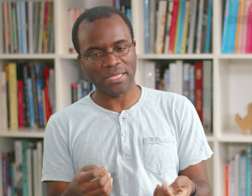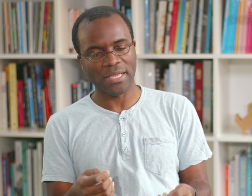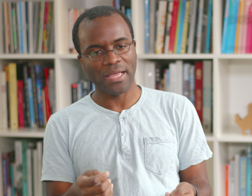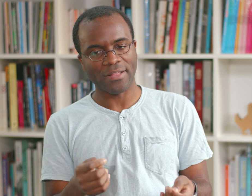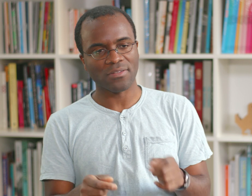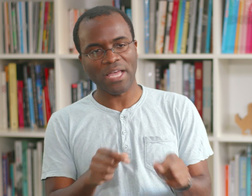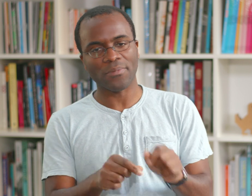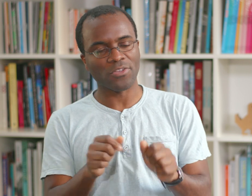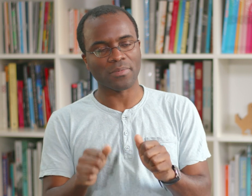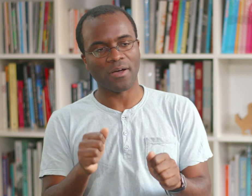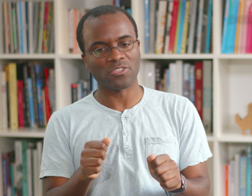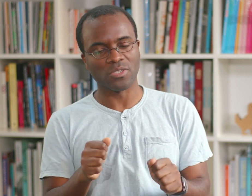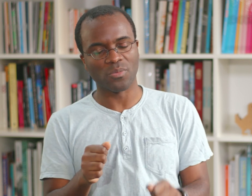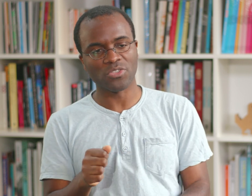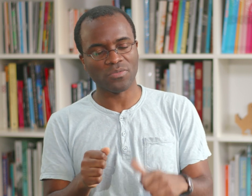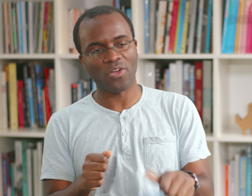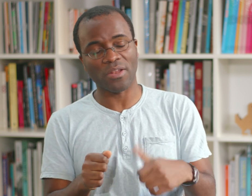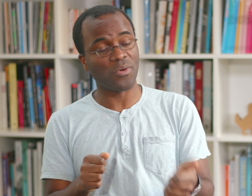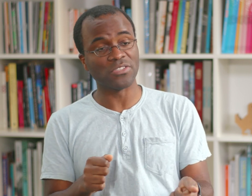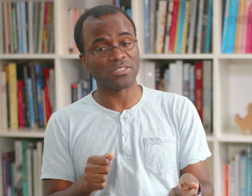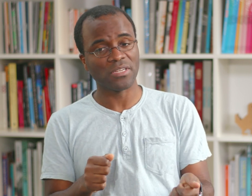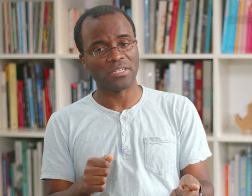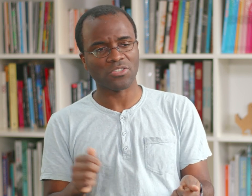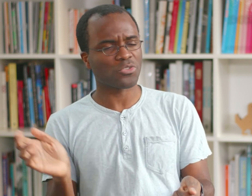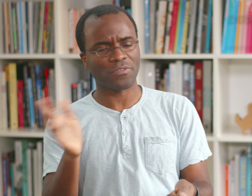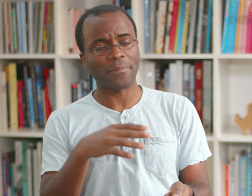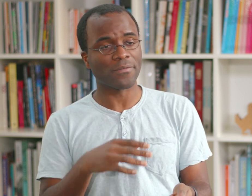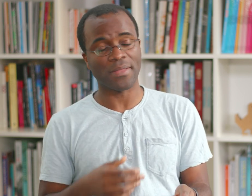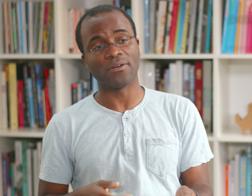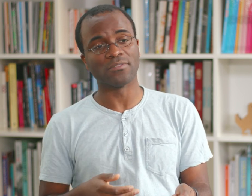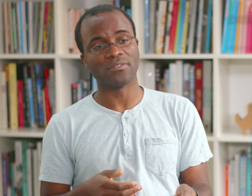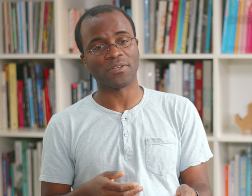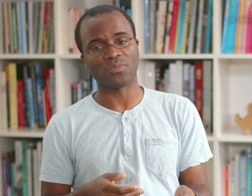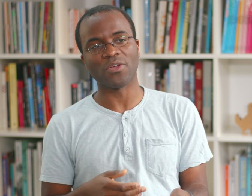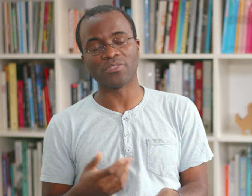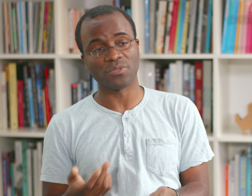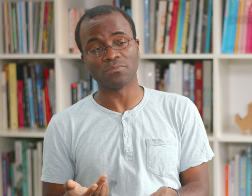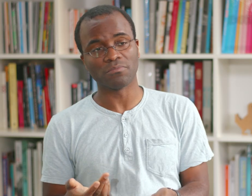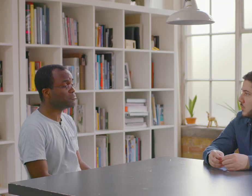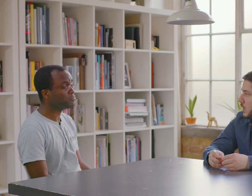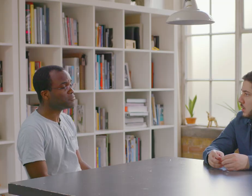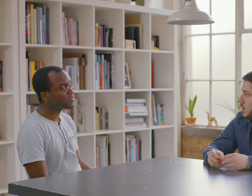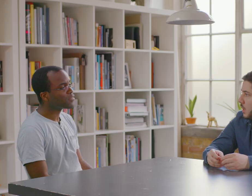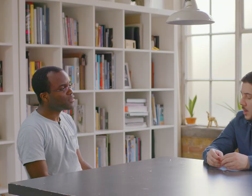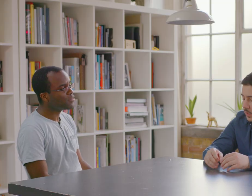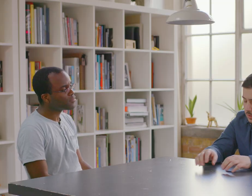instead of typing using them in password once you've logged in once just use your fingerprint from then on because we know it's you yeah i mean